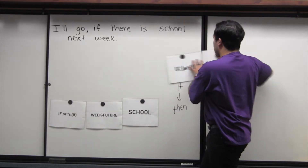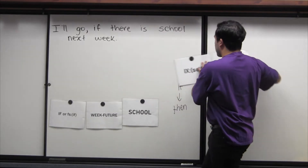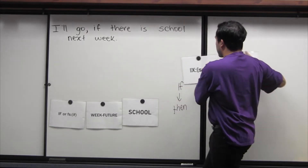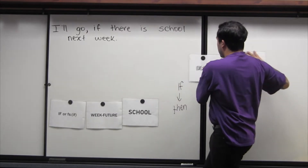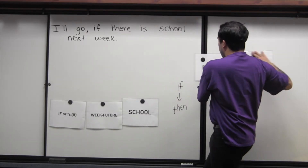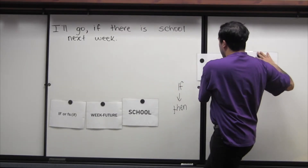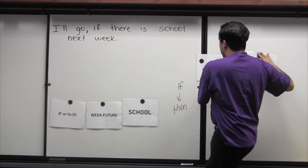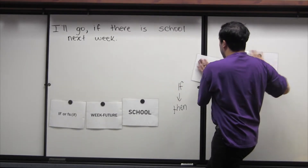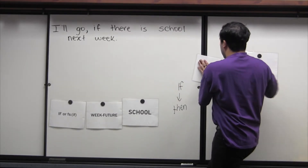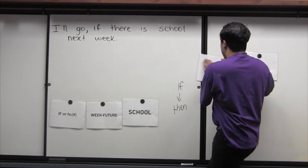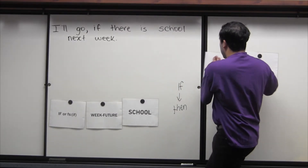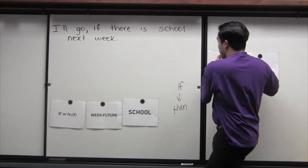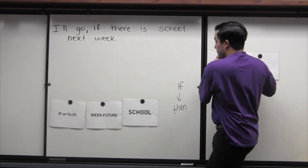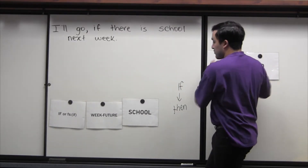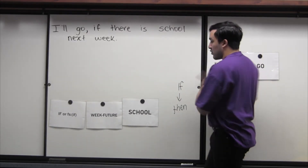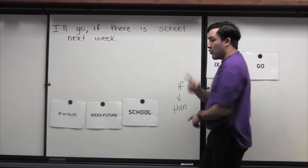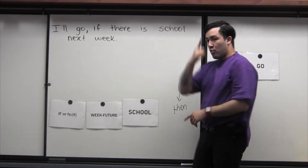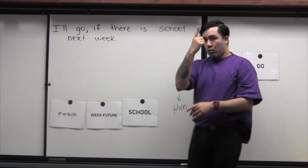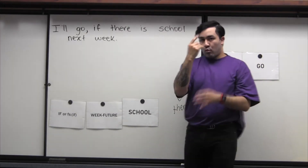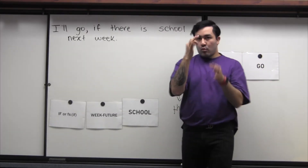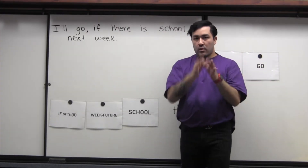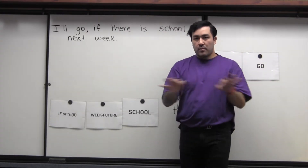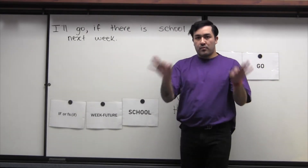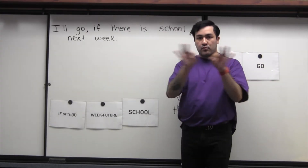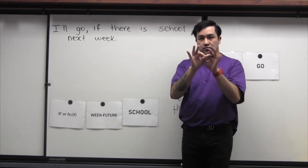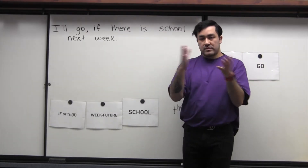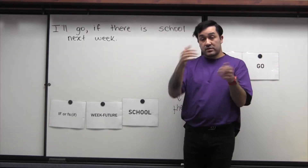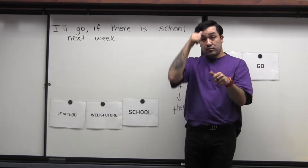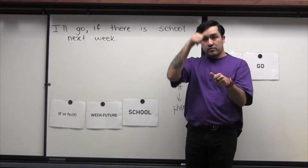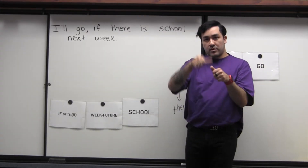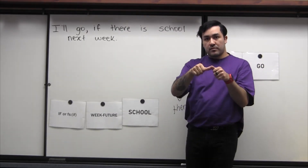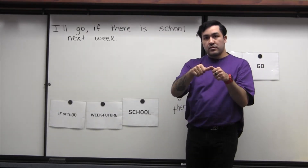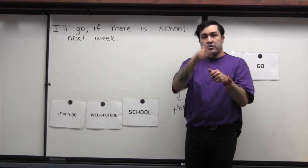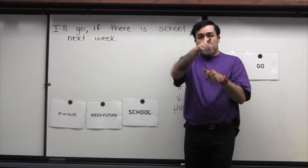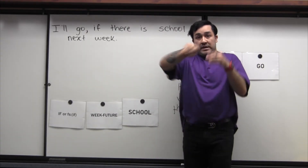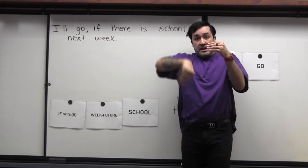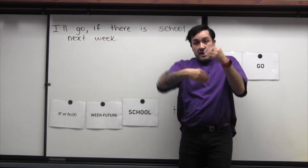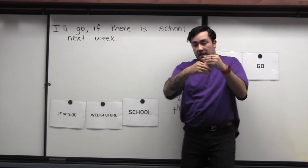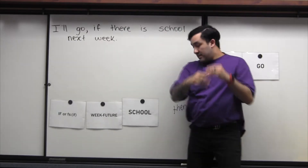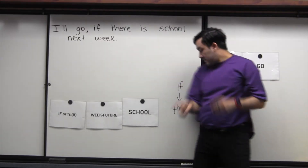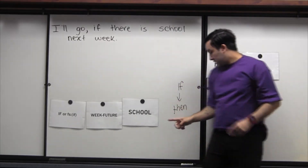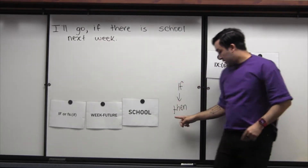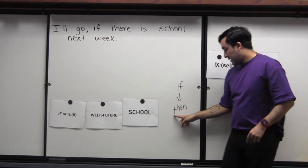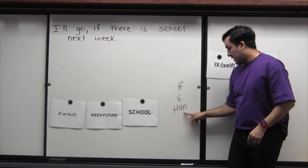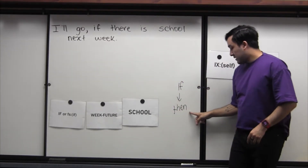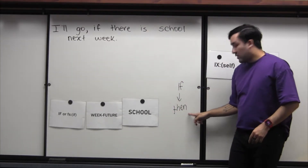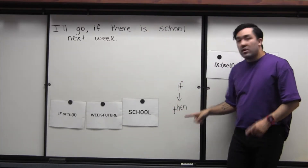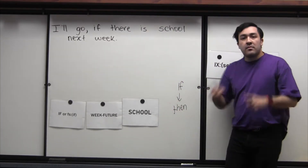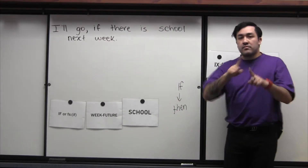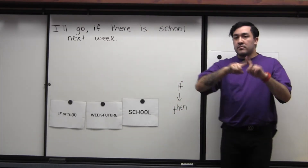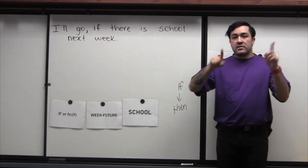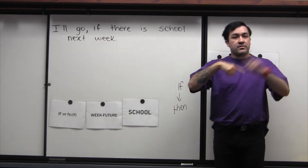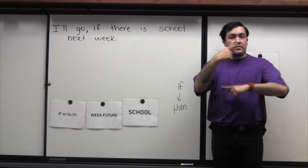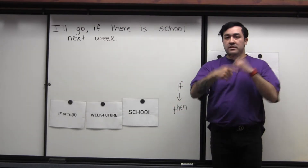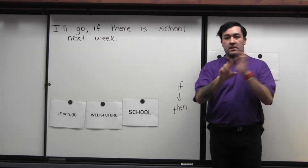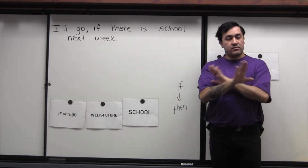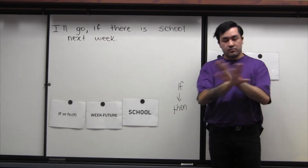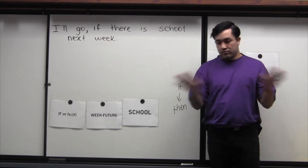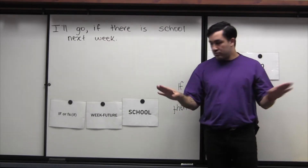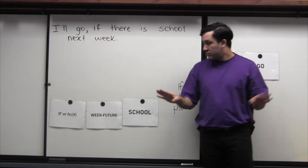And we'll just go ahead and put those over there and get that magnet over there. So one more important thing. So you need to remember to add the then statement, but there